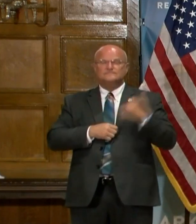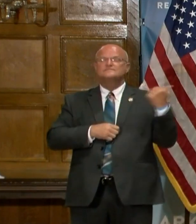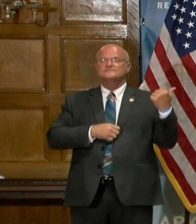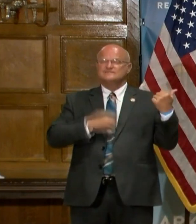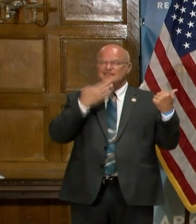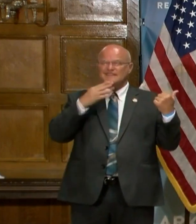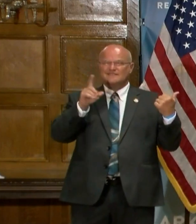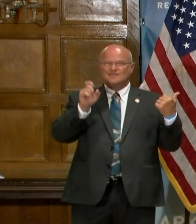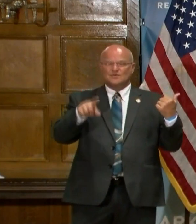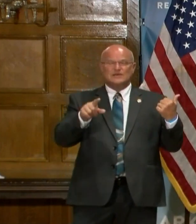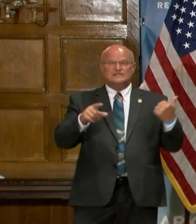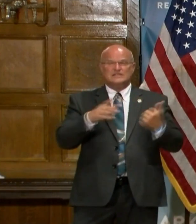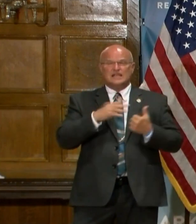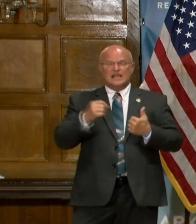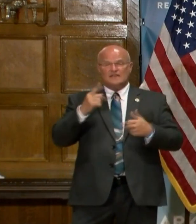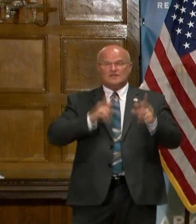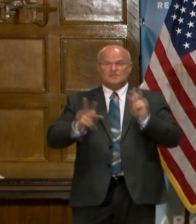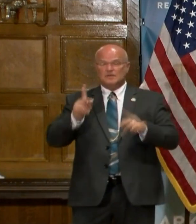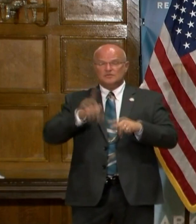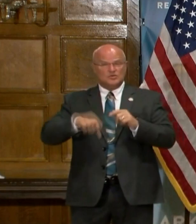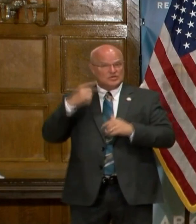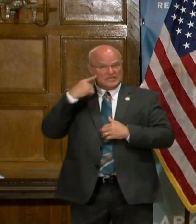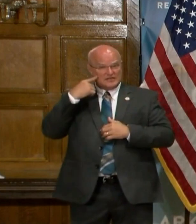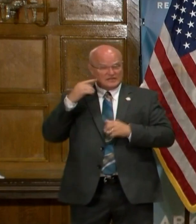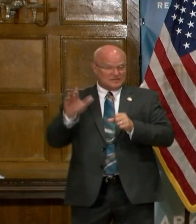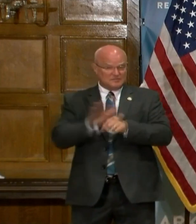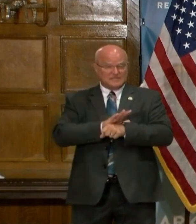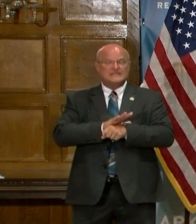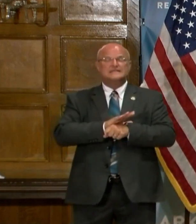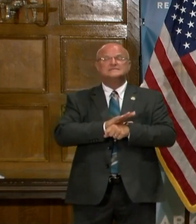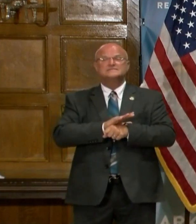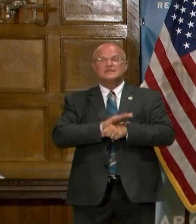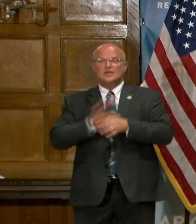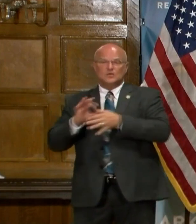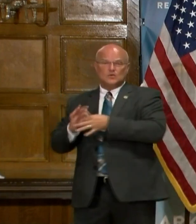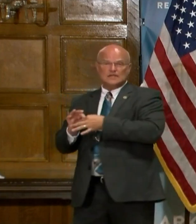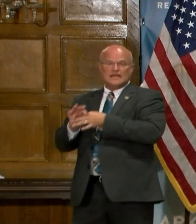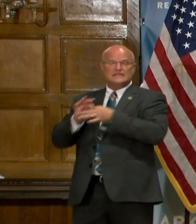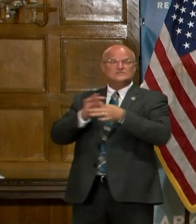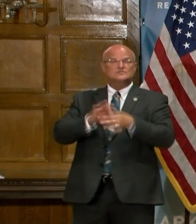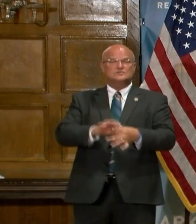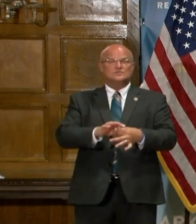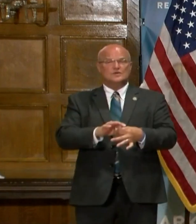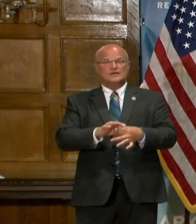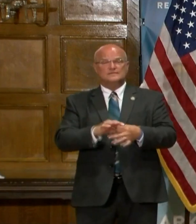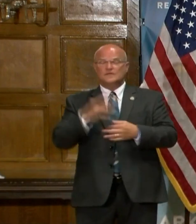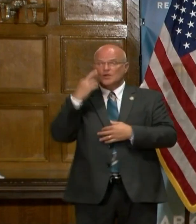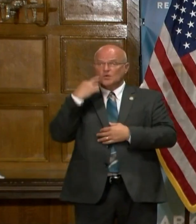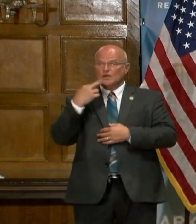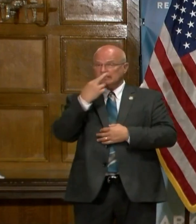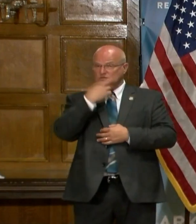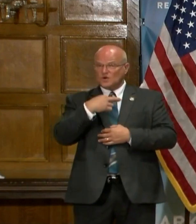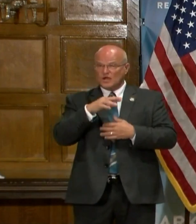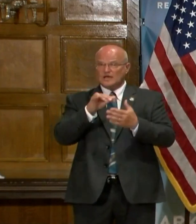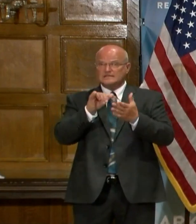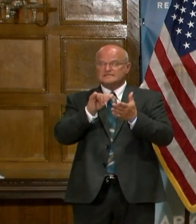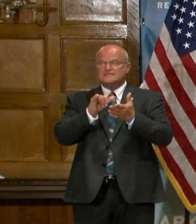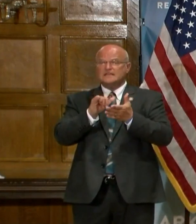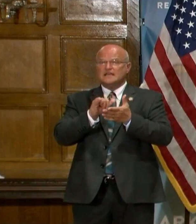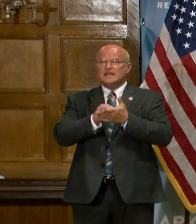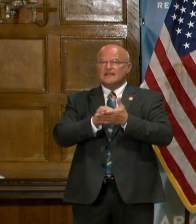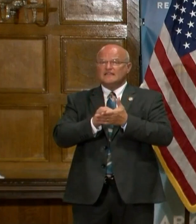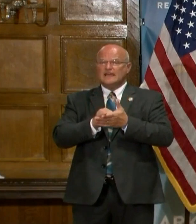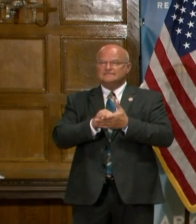Thank you for the question, and for those who couldn't hear the question, it relates to restaurants that